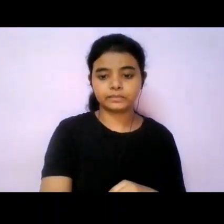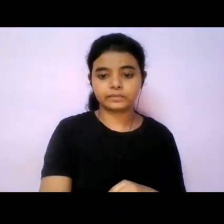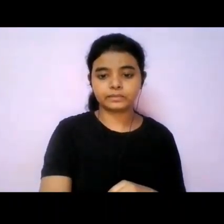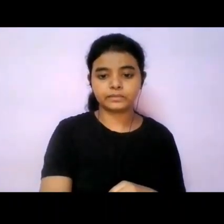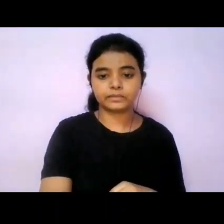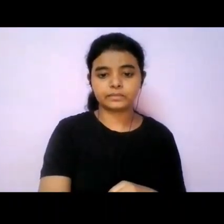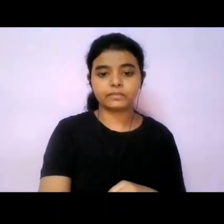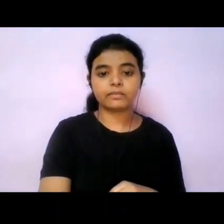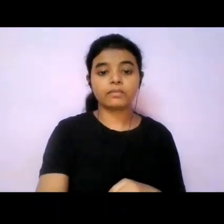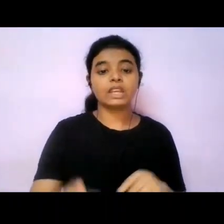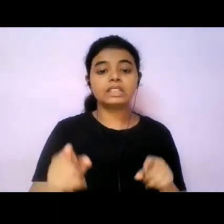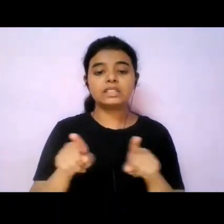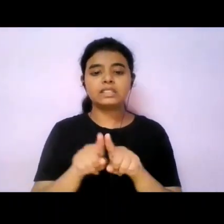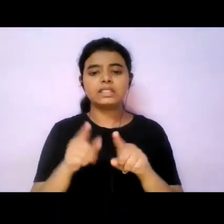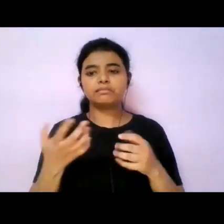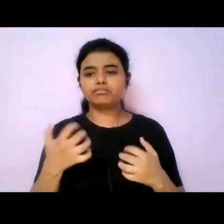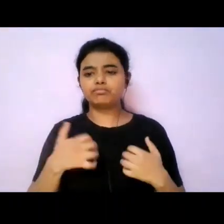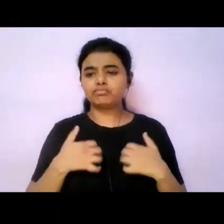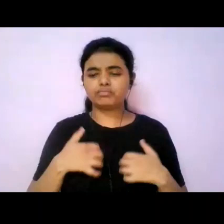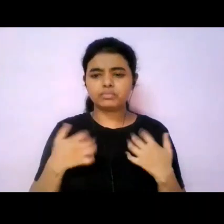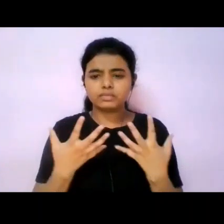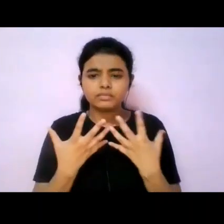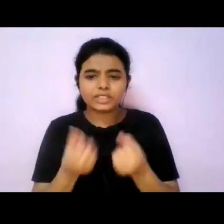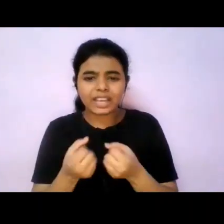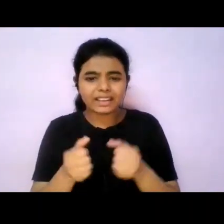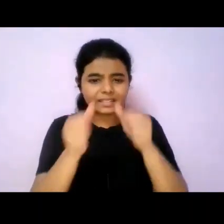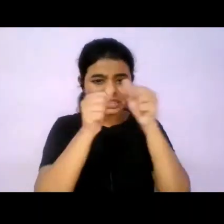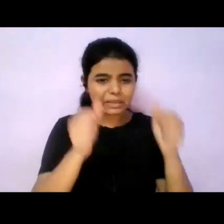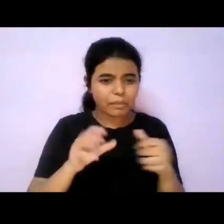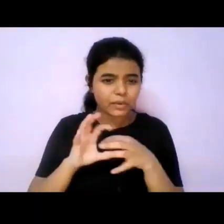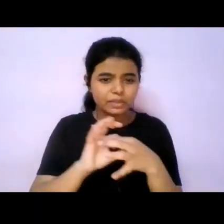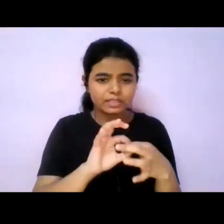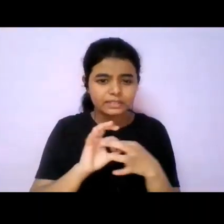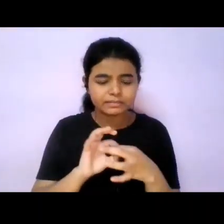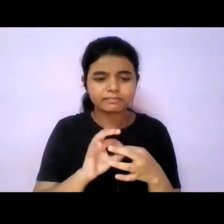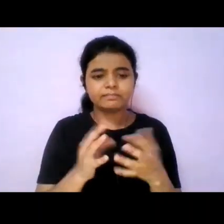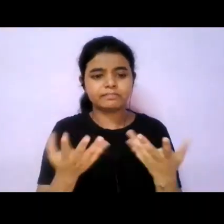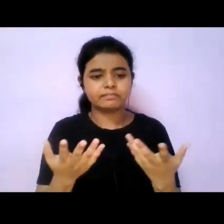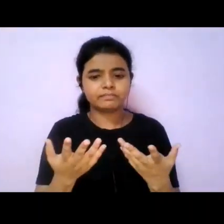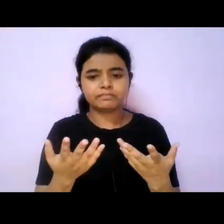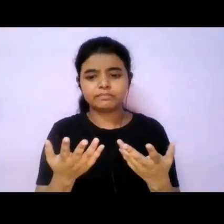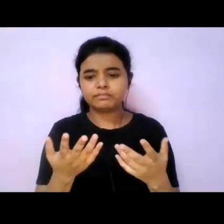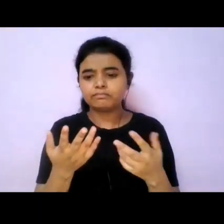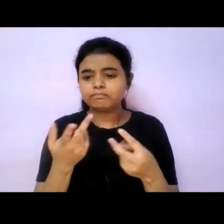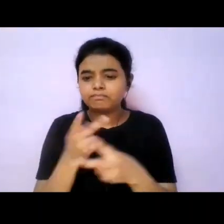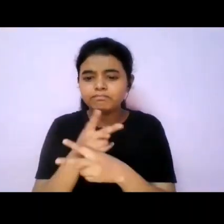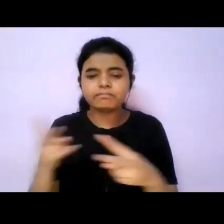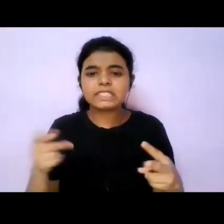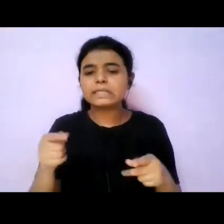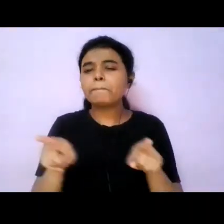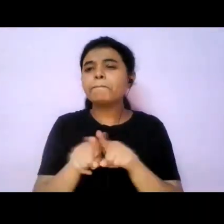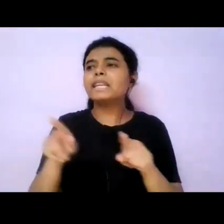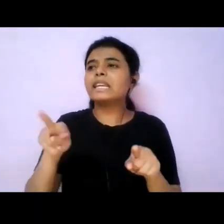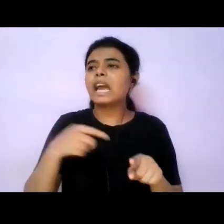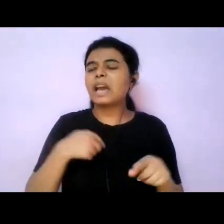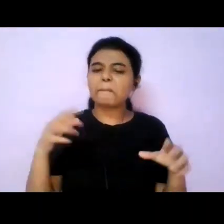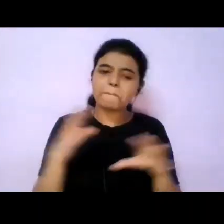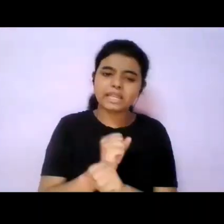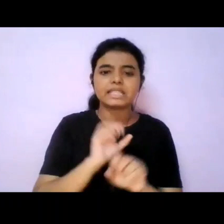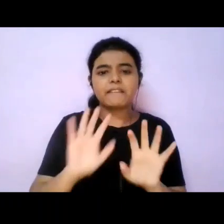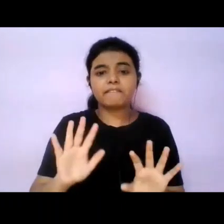desire that is essentially argues that we desire those things that we lack.